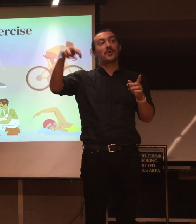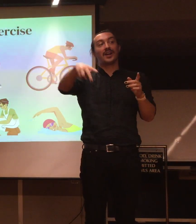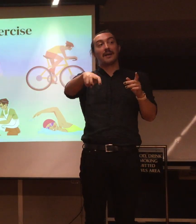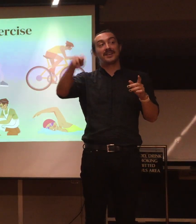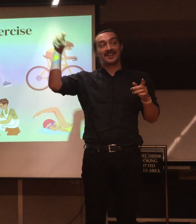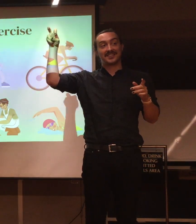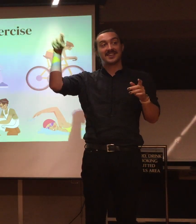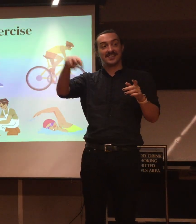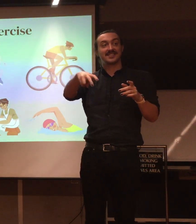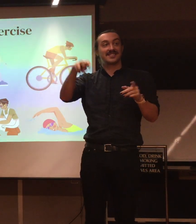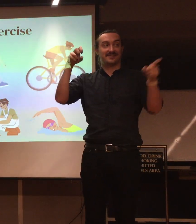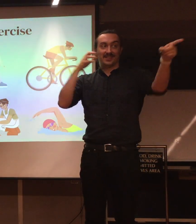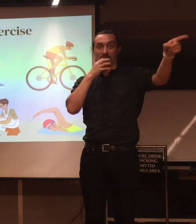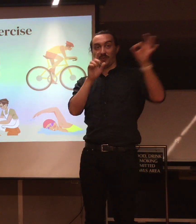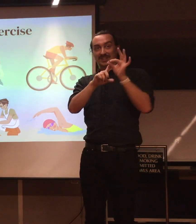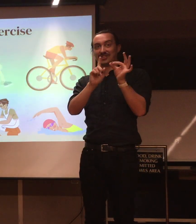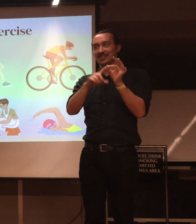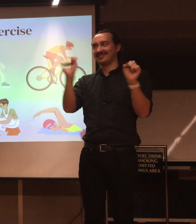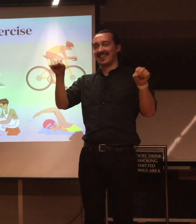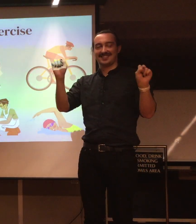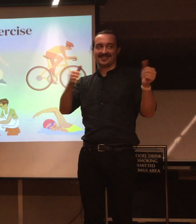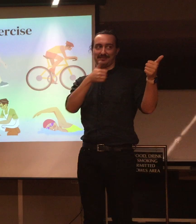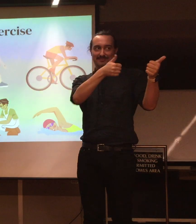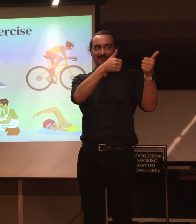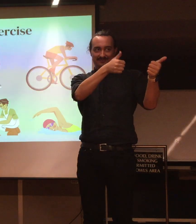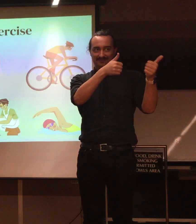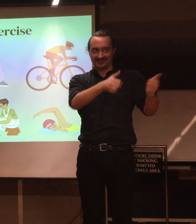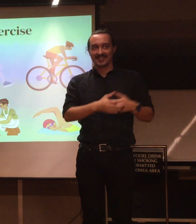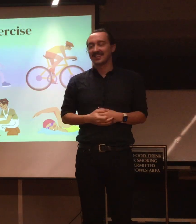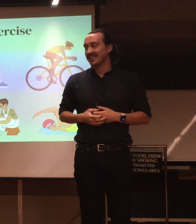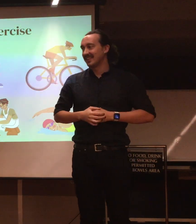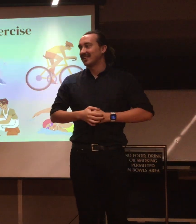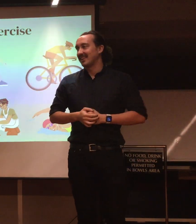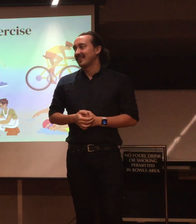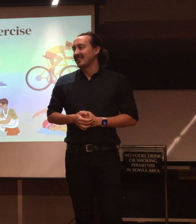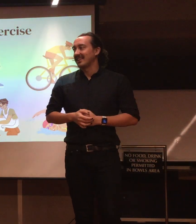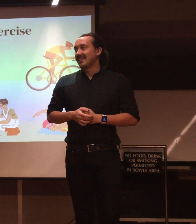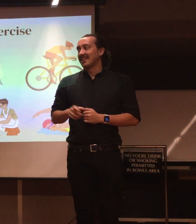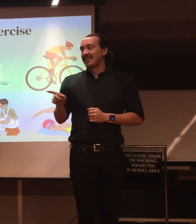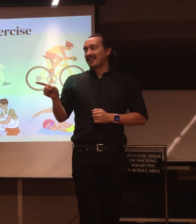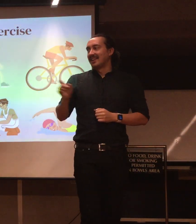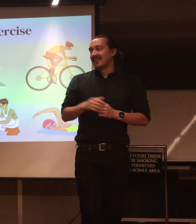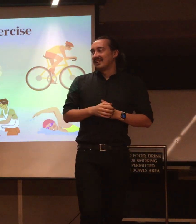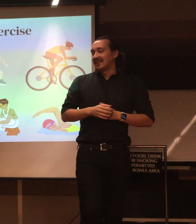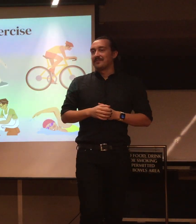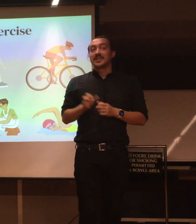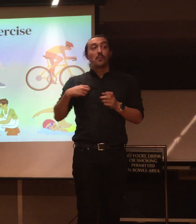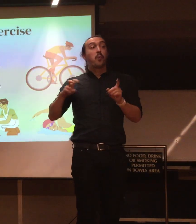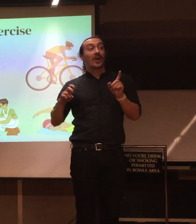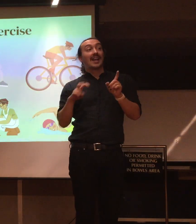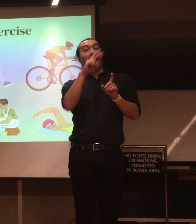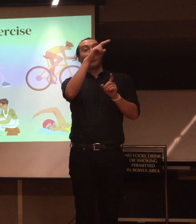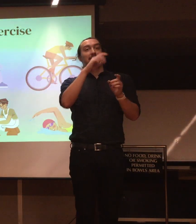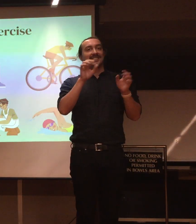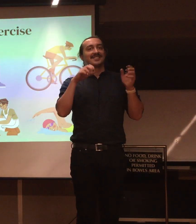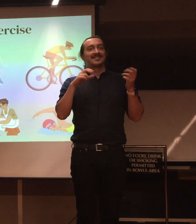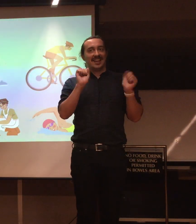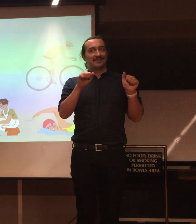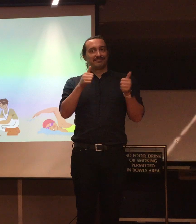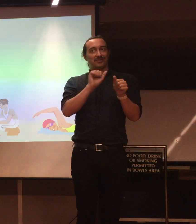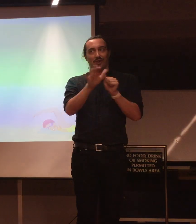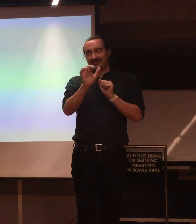What about walking up and down the stairs? Absolutely. Yep, perfect. Yep. Walking up and down the stairs is great. Yep.